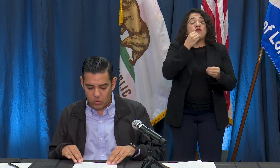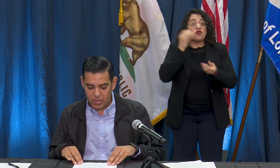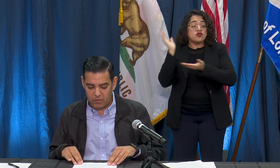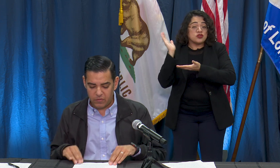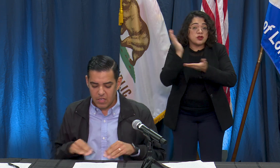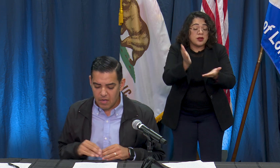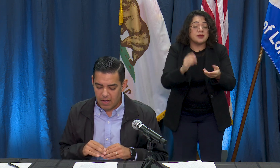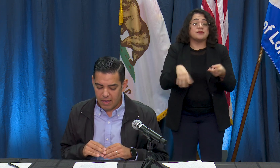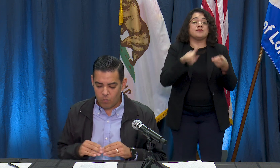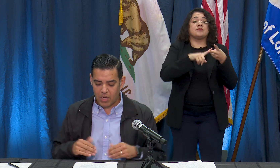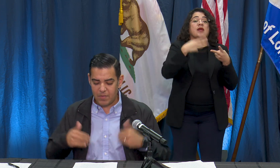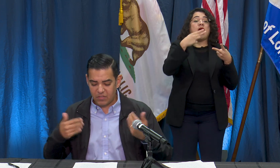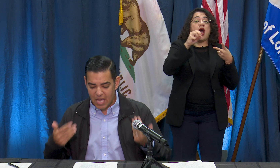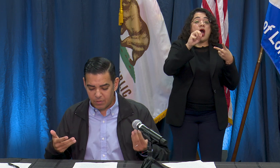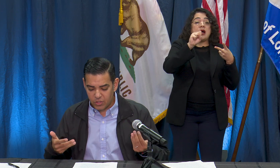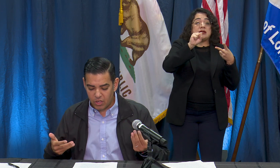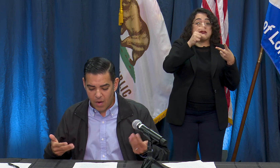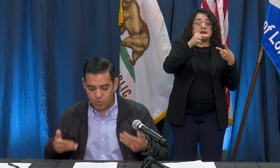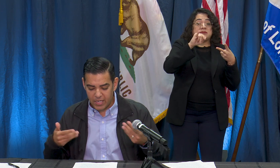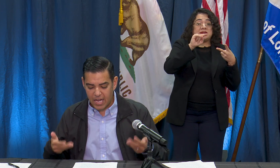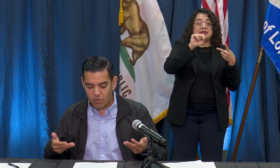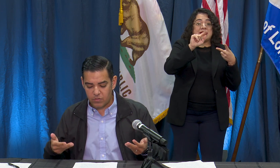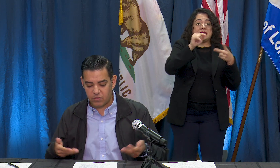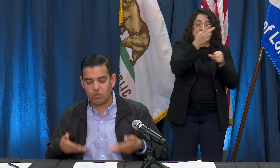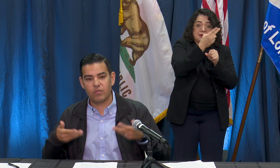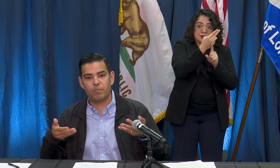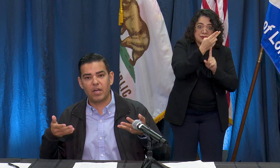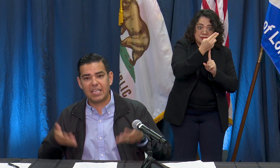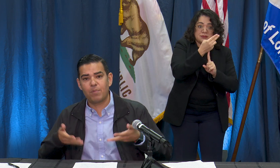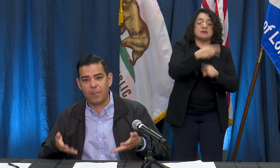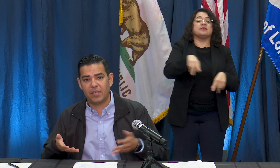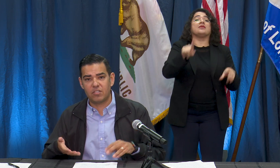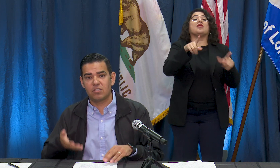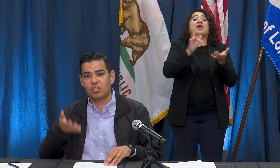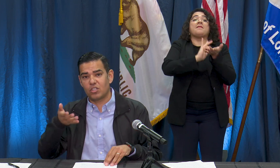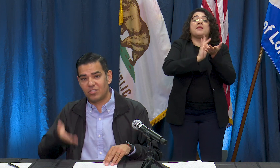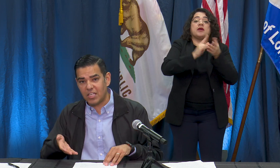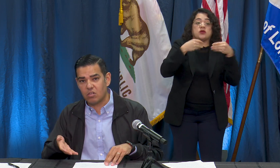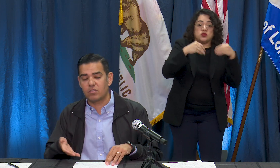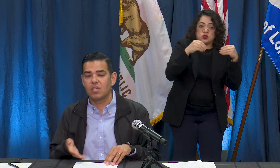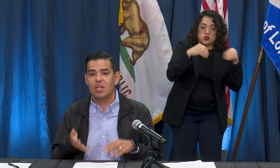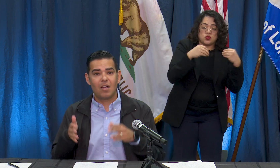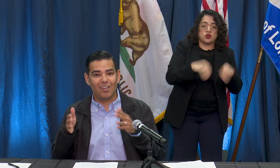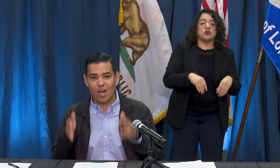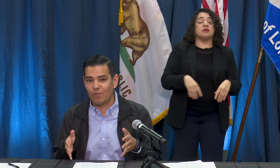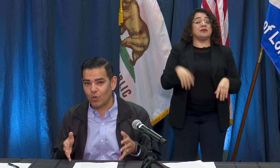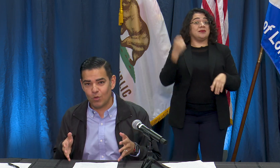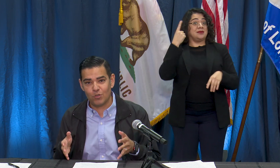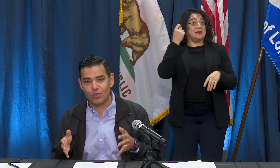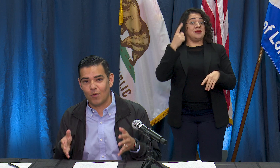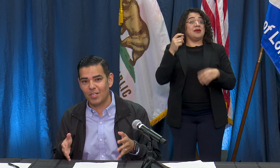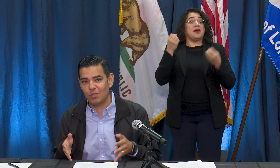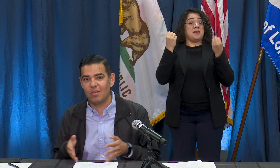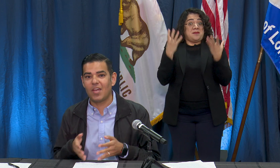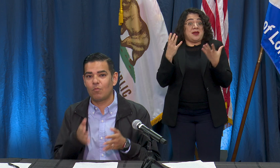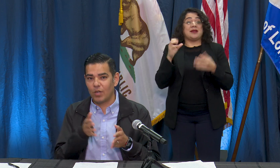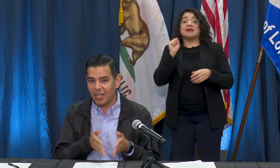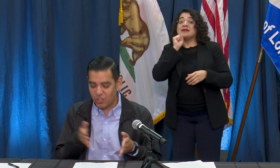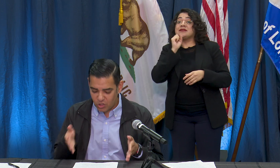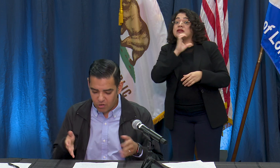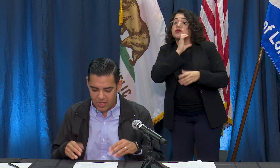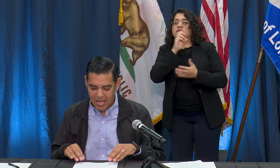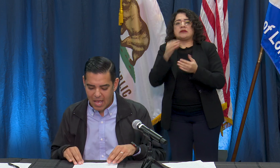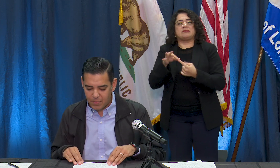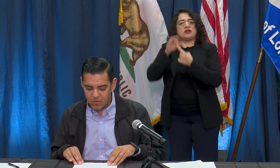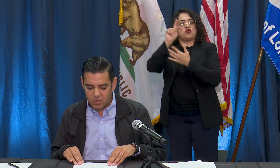delivery employees. We're going to be establishing operating hours to serve the key populations such as seniors. A lot of our grocers are already doing that. We're going